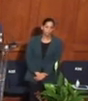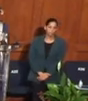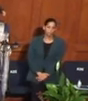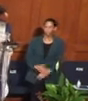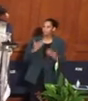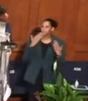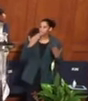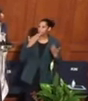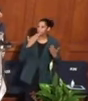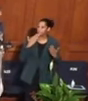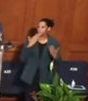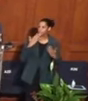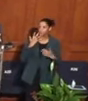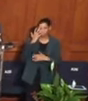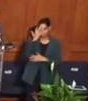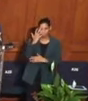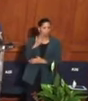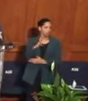Thank you, Professor Morgan.